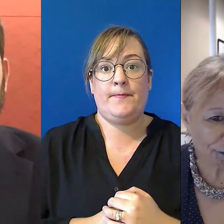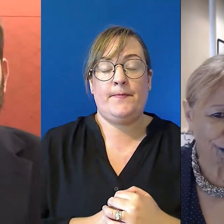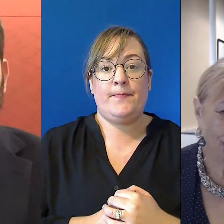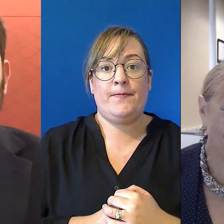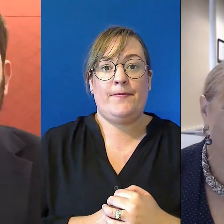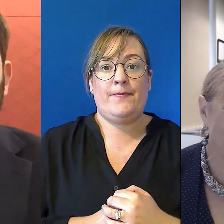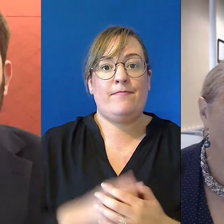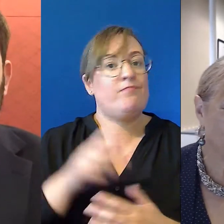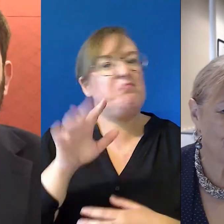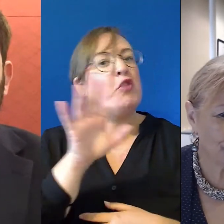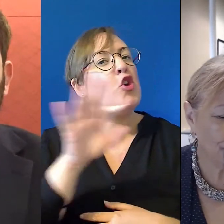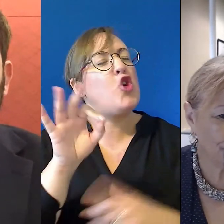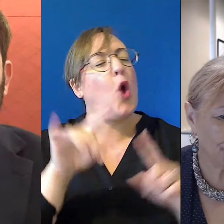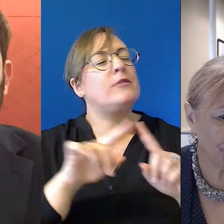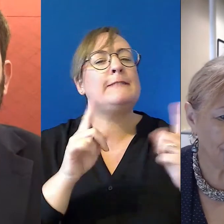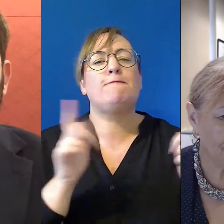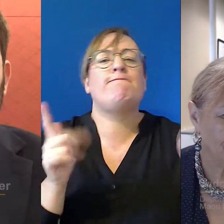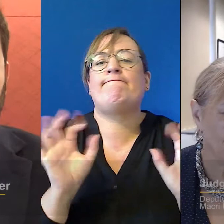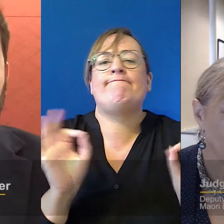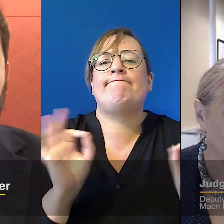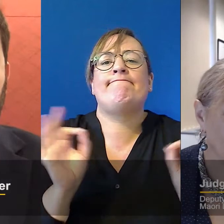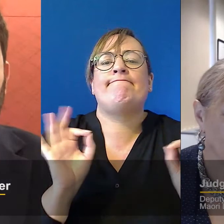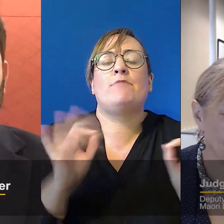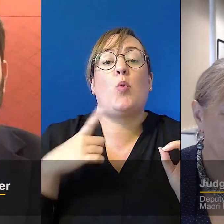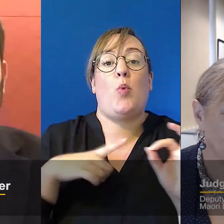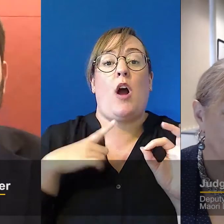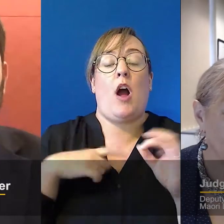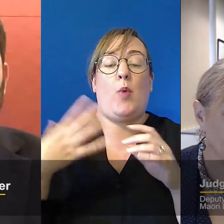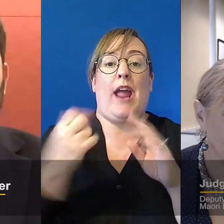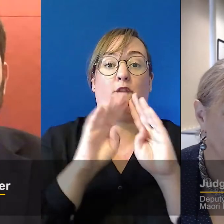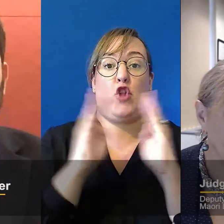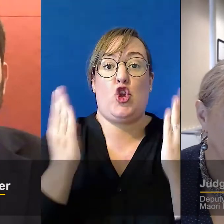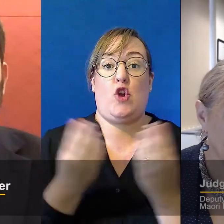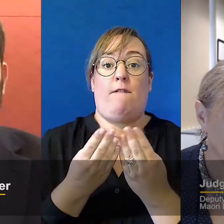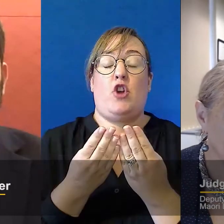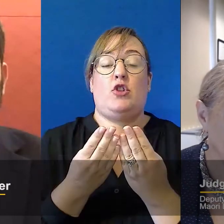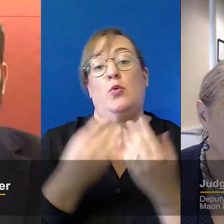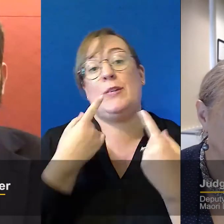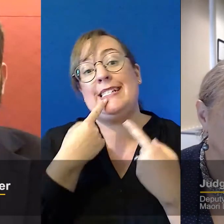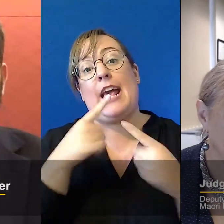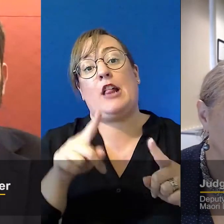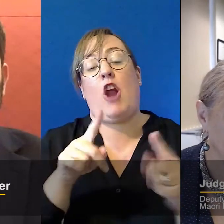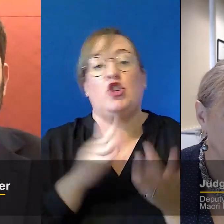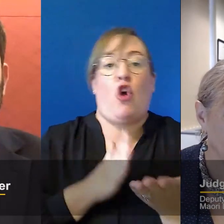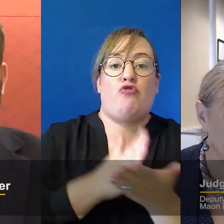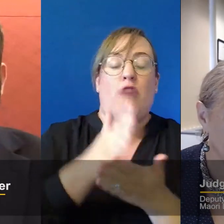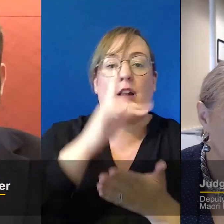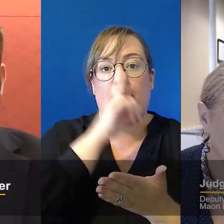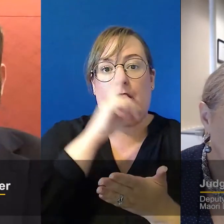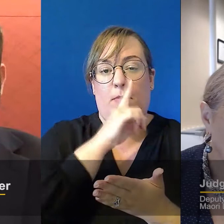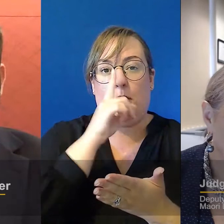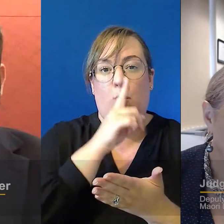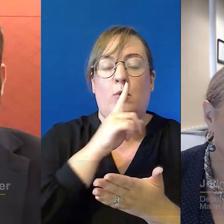much different, because now, of course, we've got the Universal Declaration on the Rights of Indigenous Peoples, which apply to all our